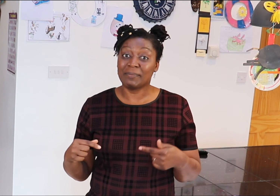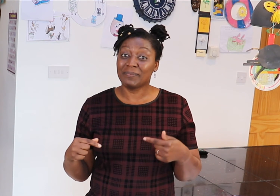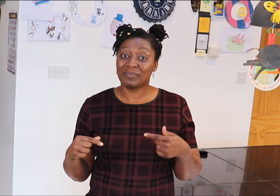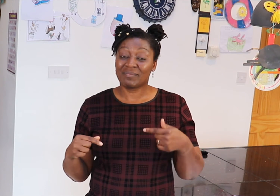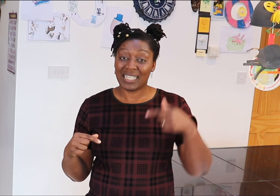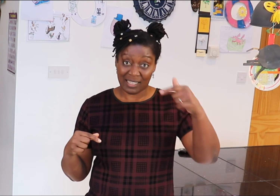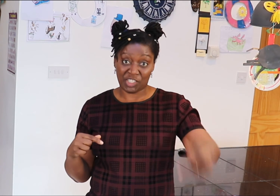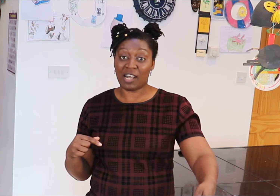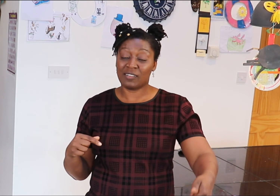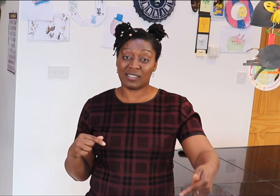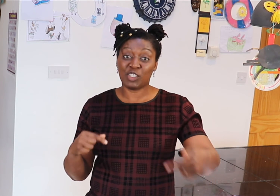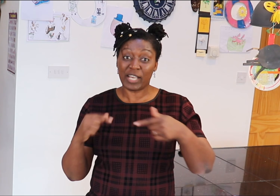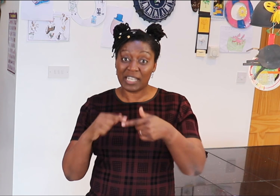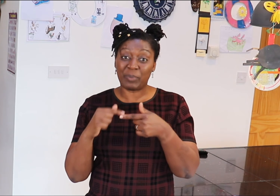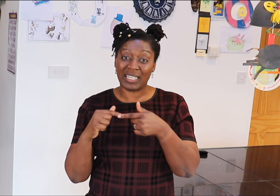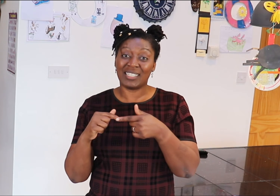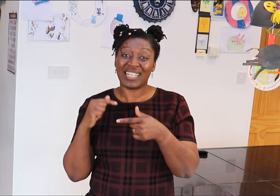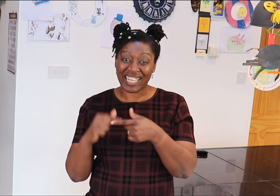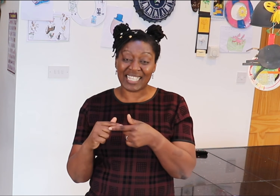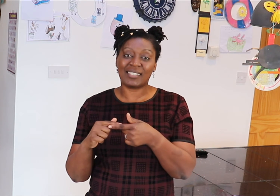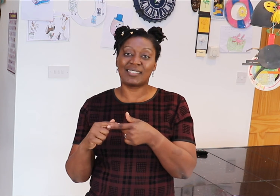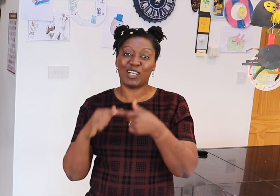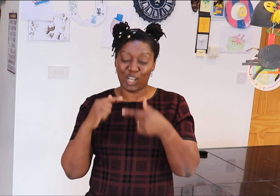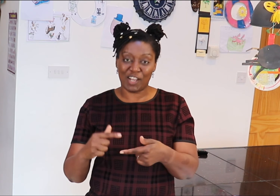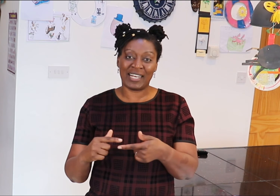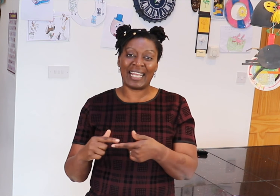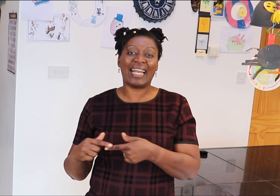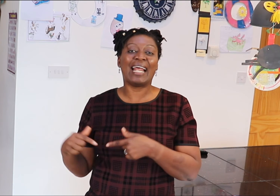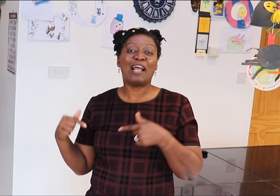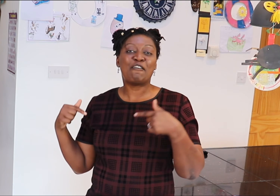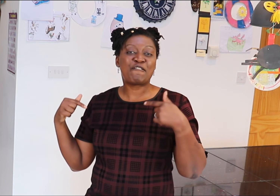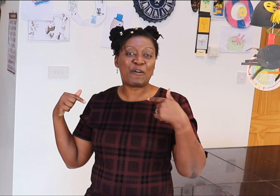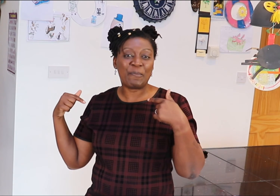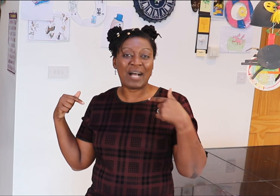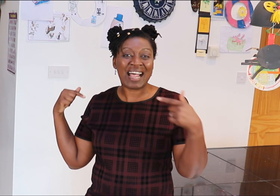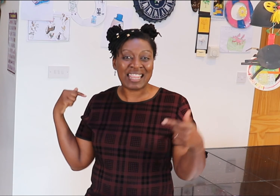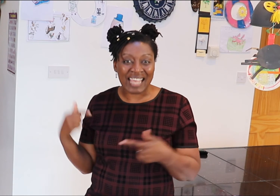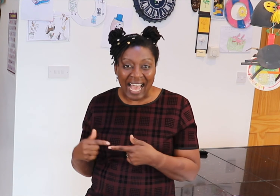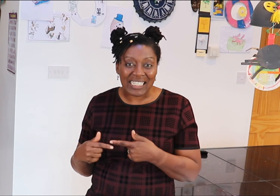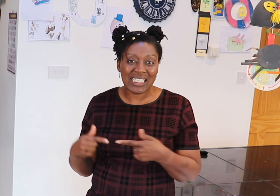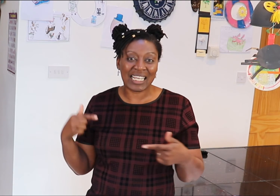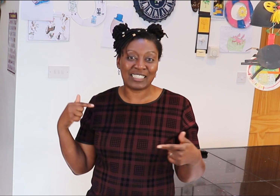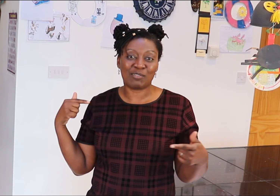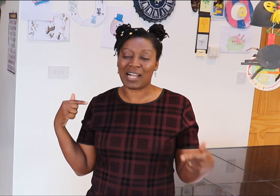being, child, your inner being is learning from that